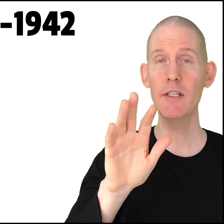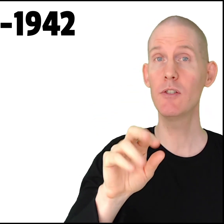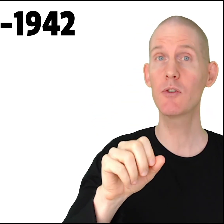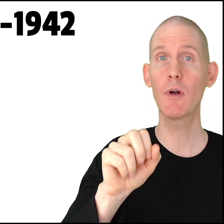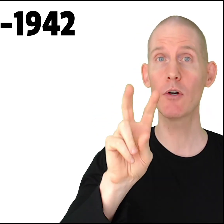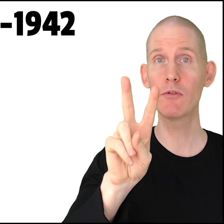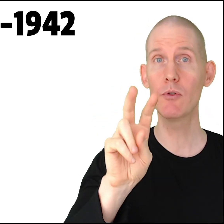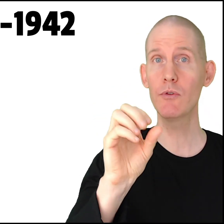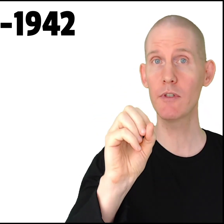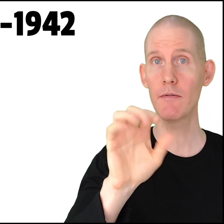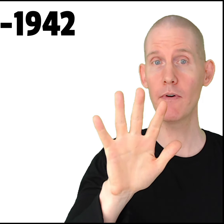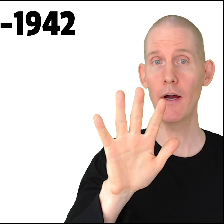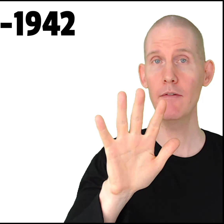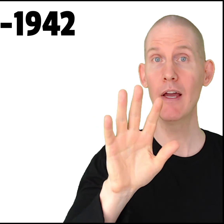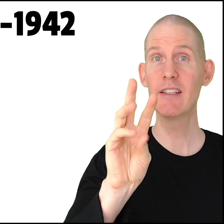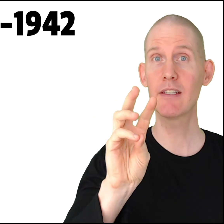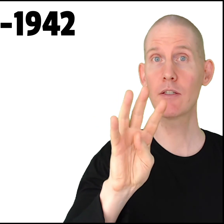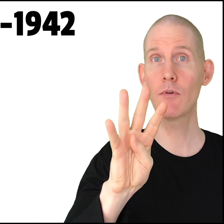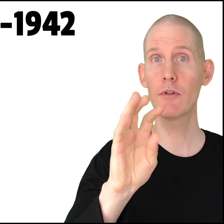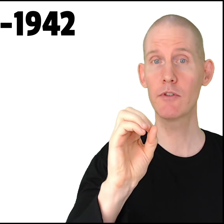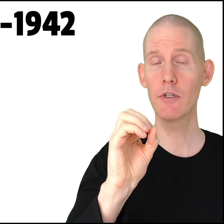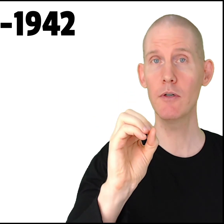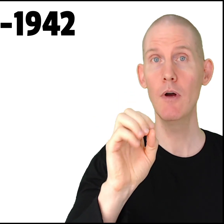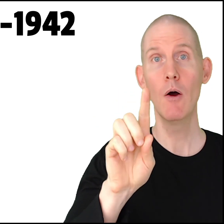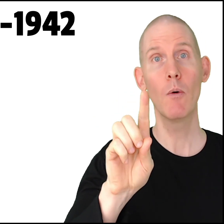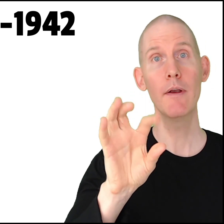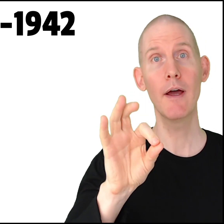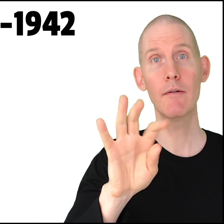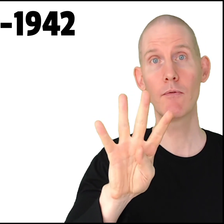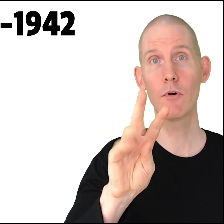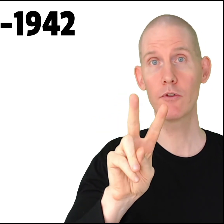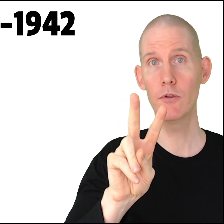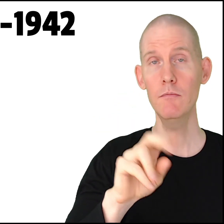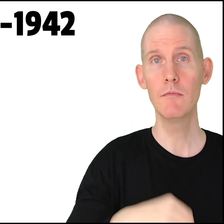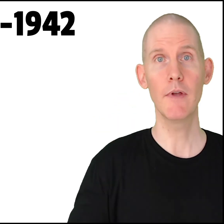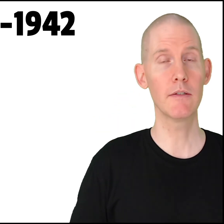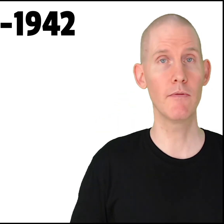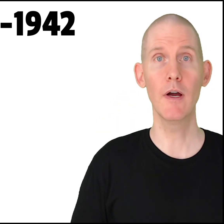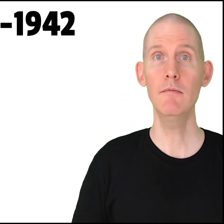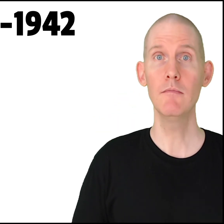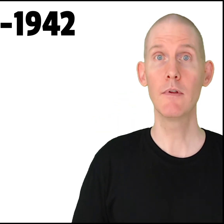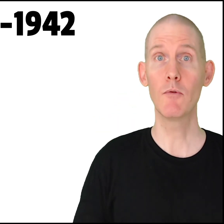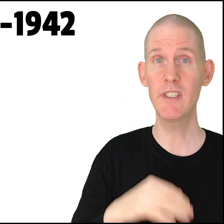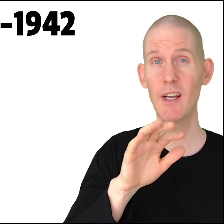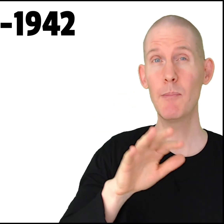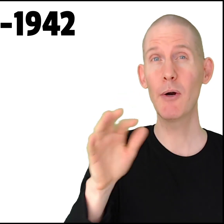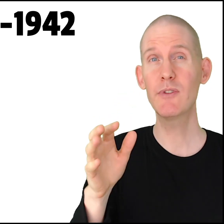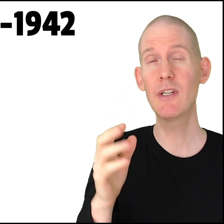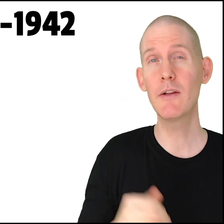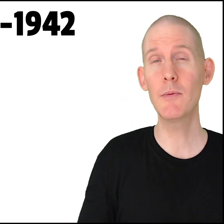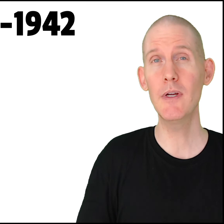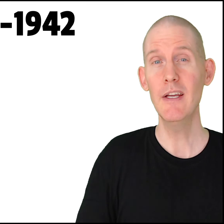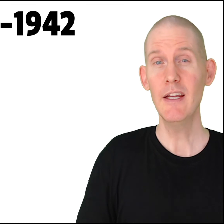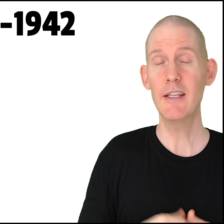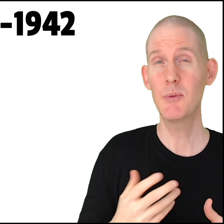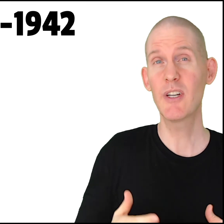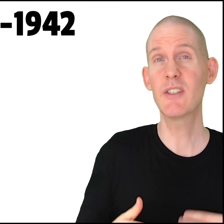you just want to go 205 640 1942. That's fine. The reason I'm bouncing a little bit is because it's